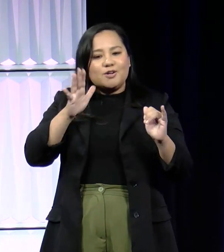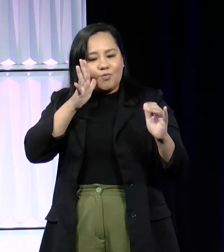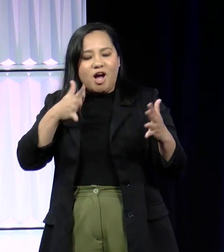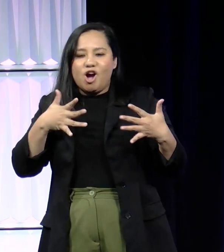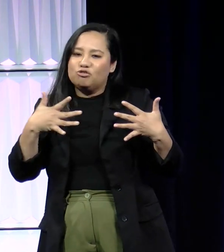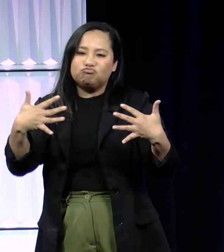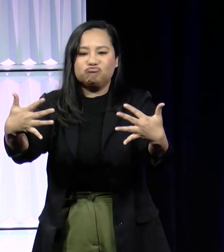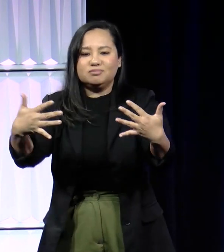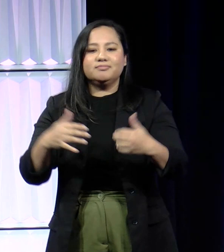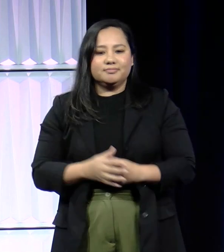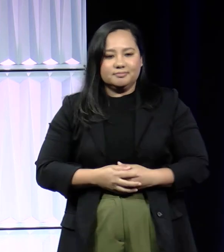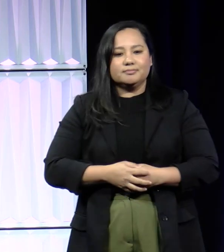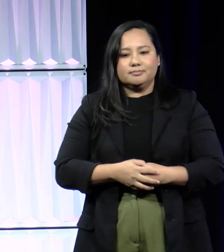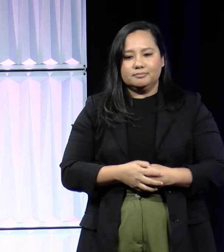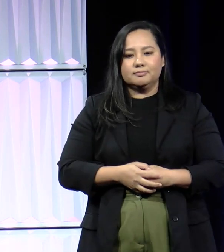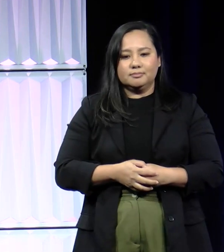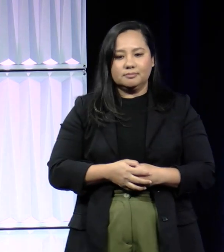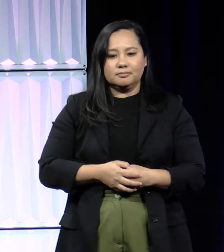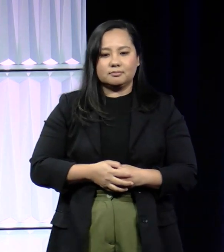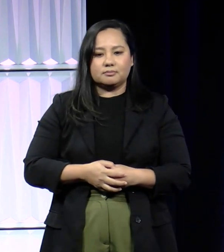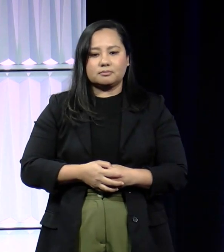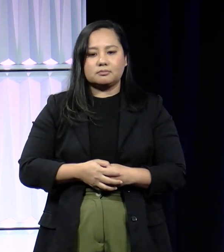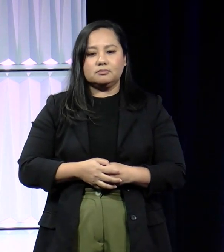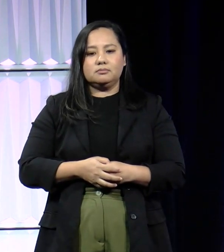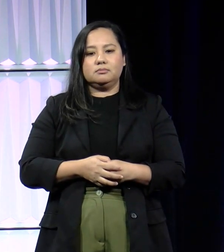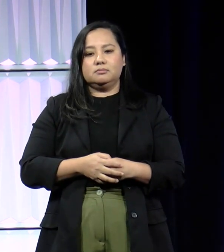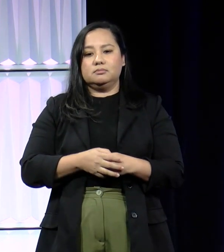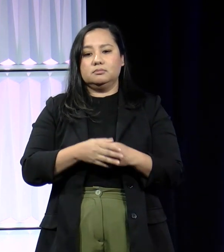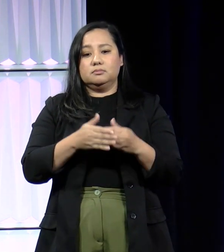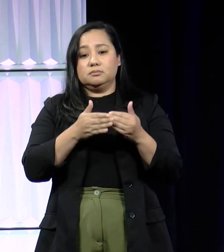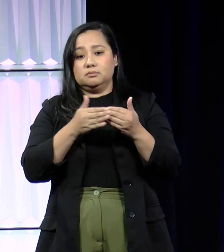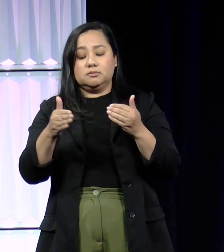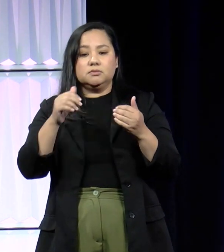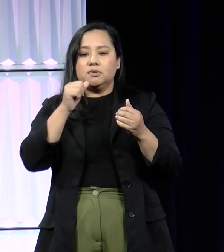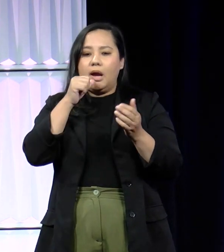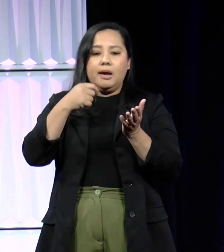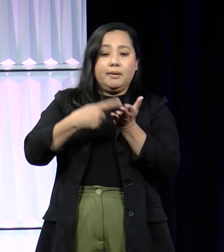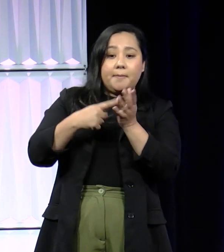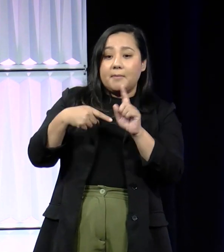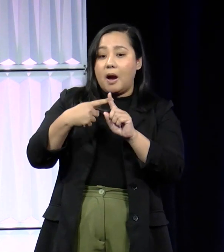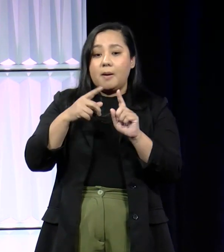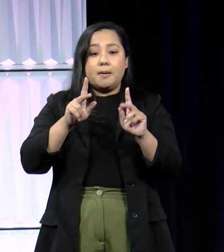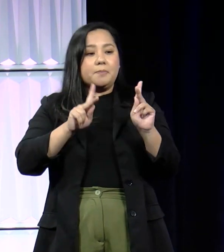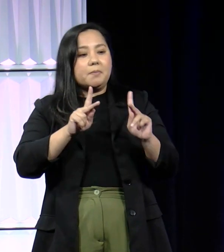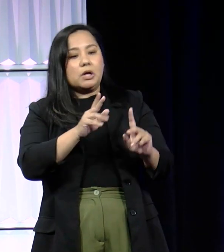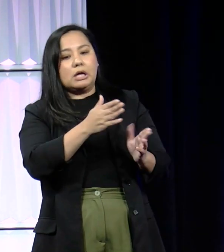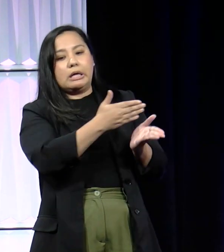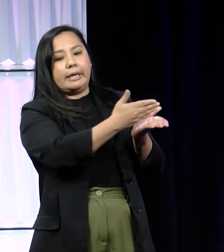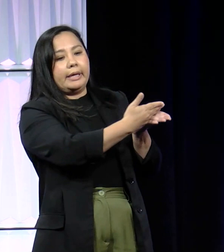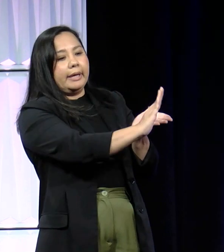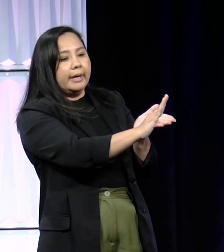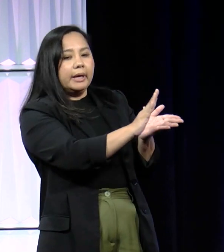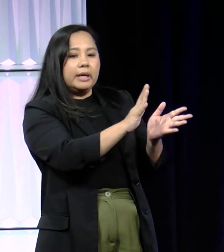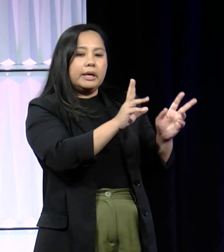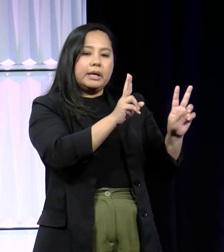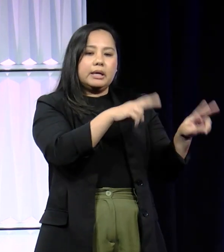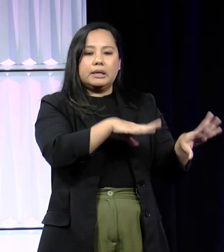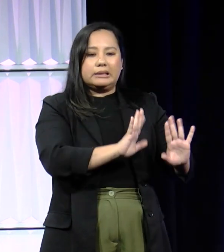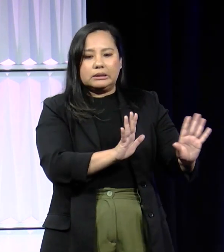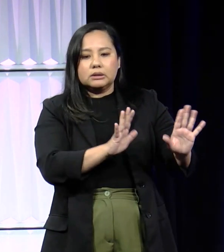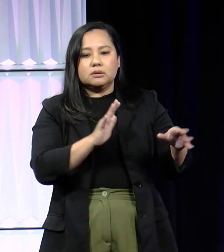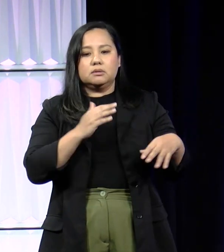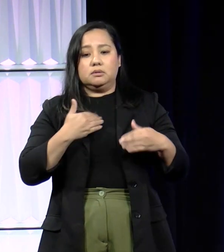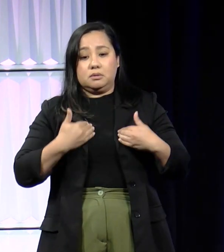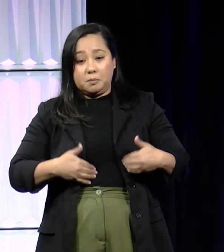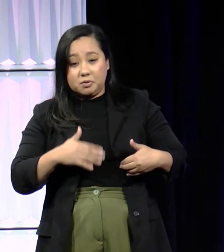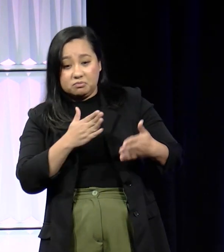we will be talking about the importance of not discarding people, labeling them by some of their worst actions.